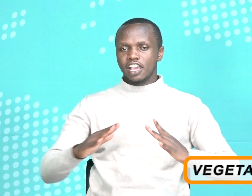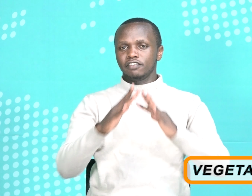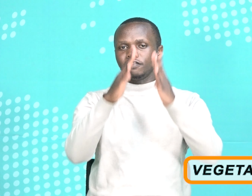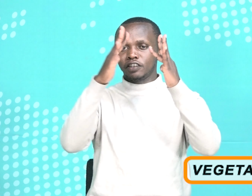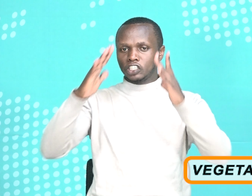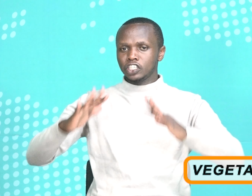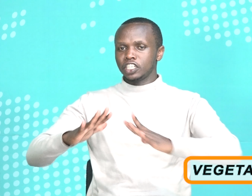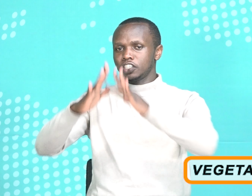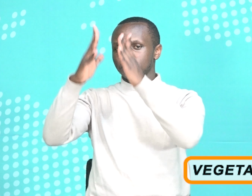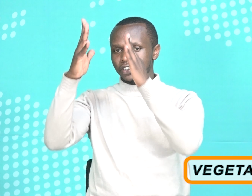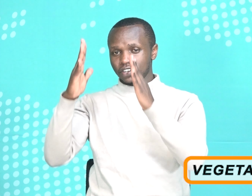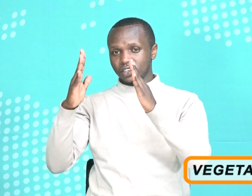vegetation,